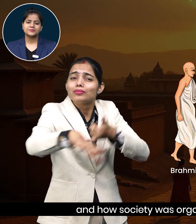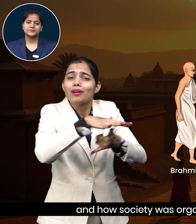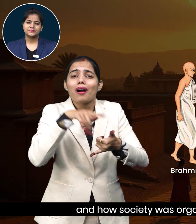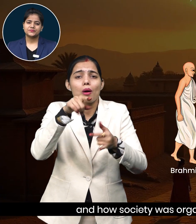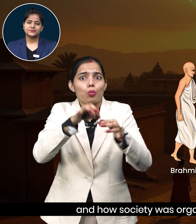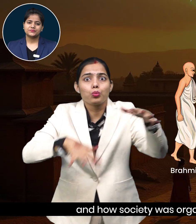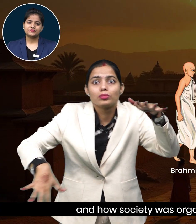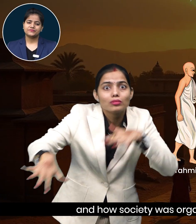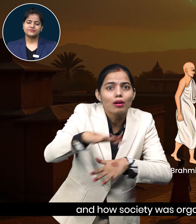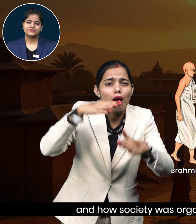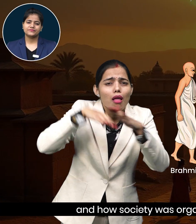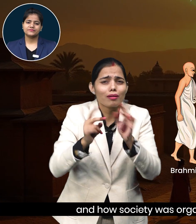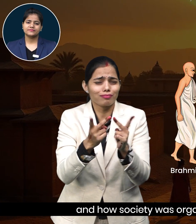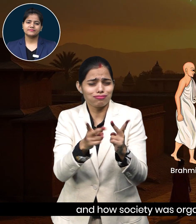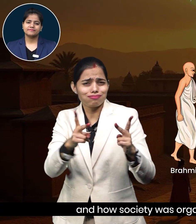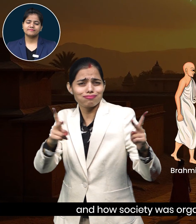varnas.